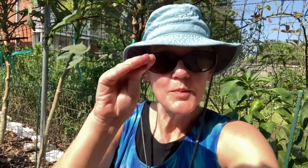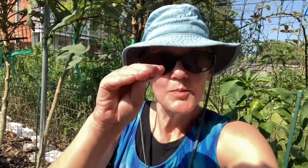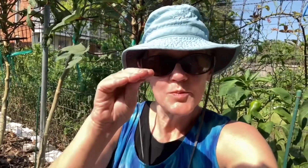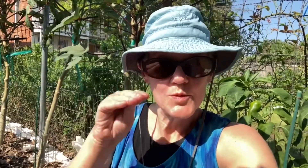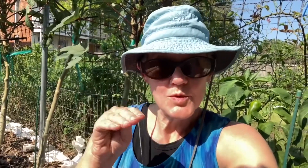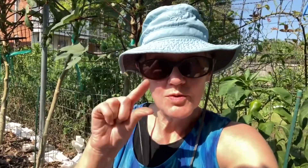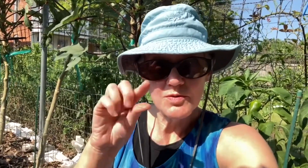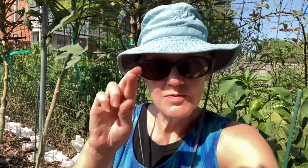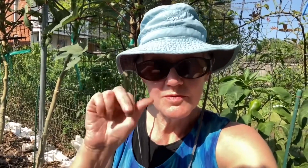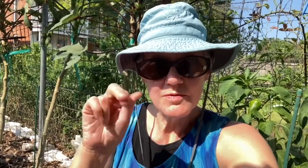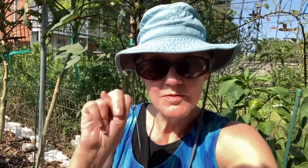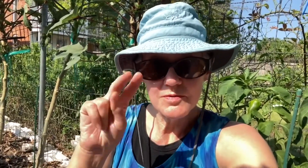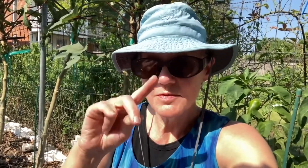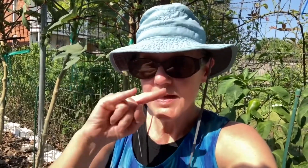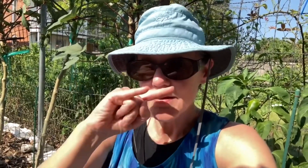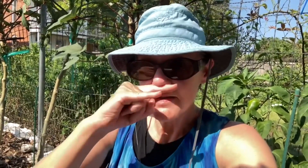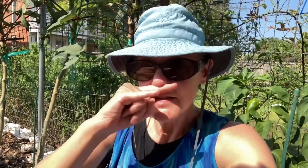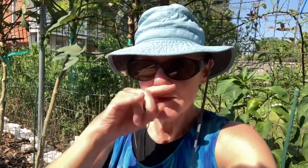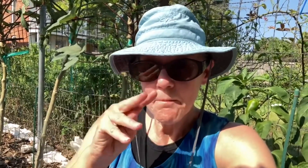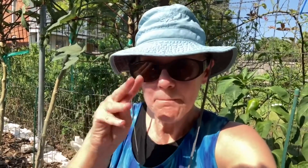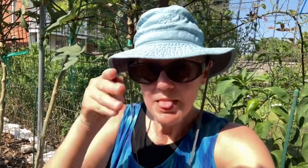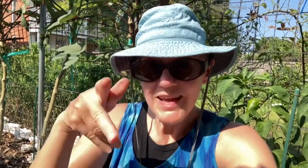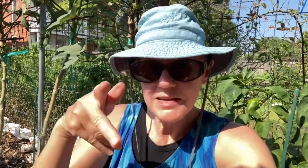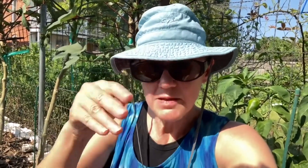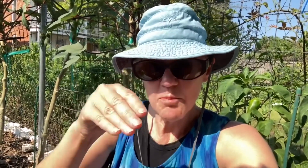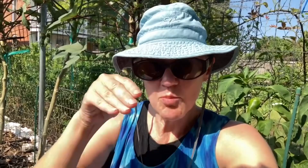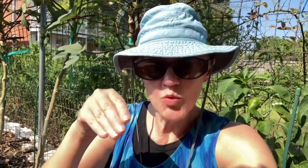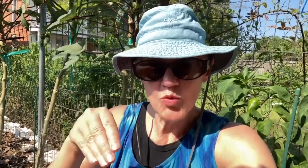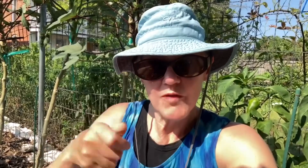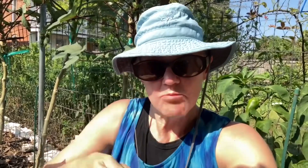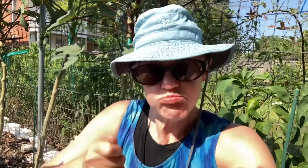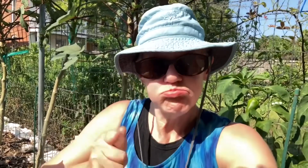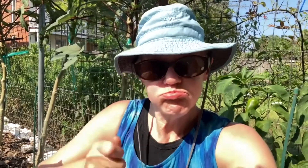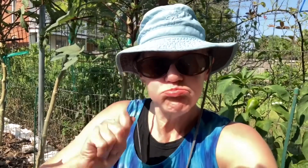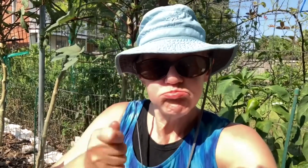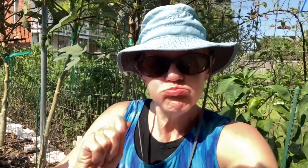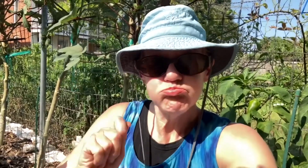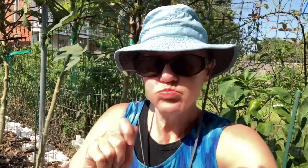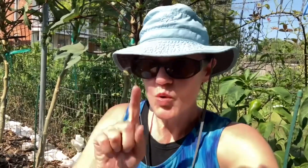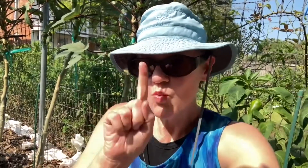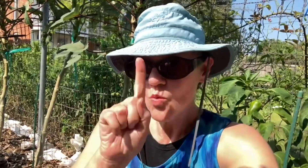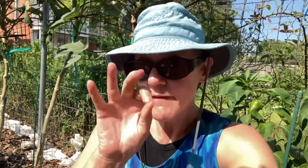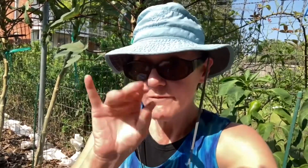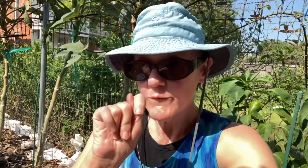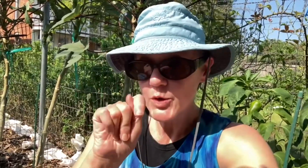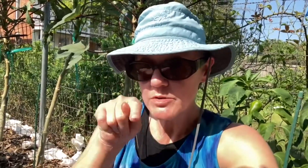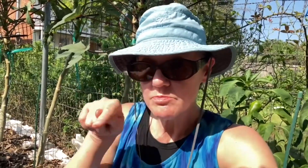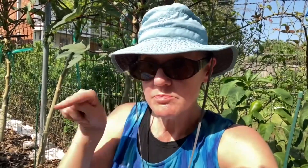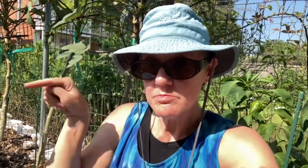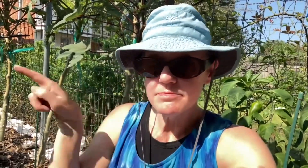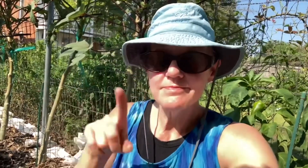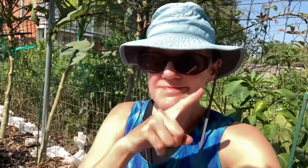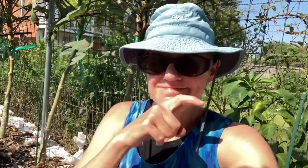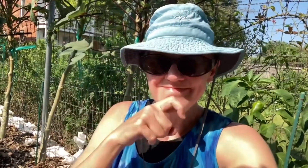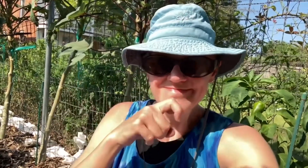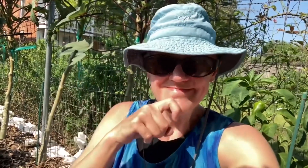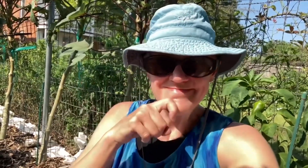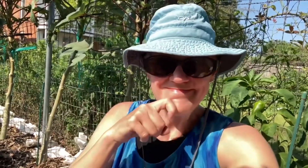Yesterday, I moved some of the grandkids' sweet peppers, and digging the hole 1 foot down, the